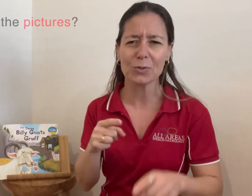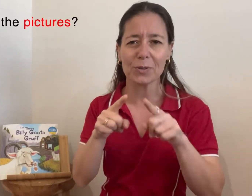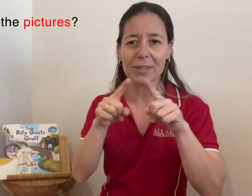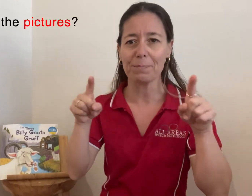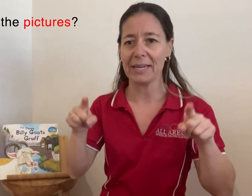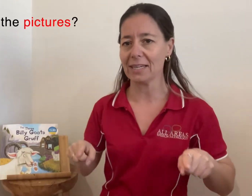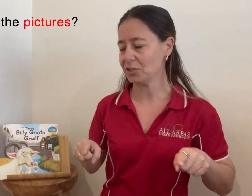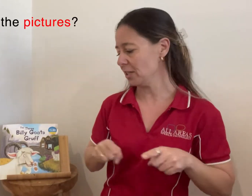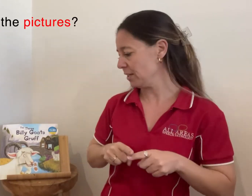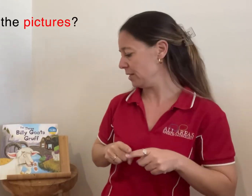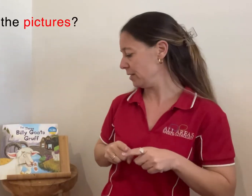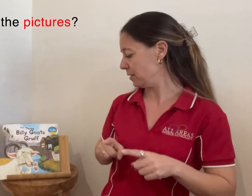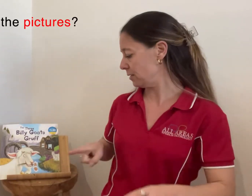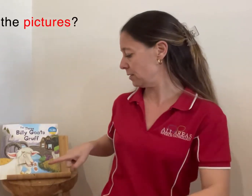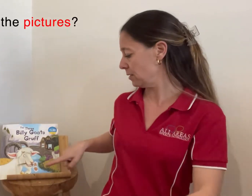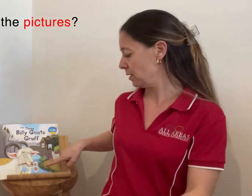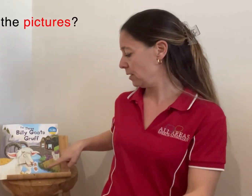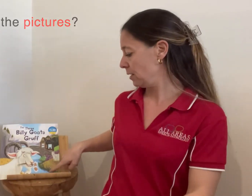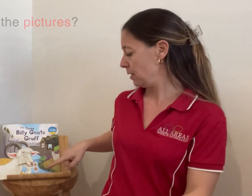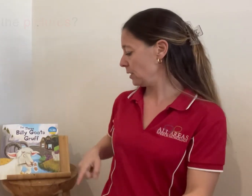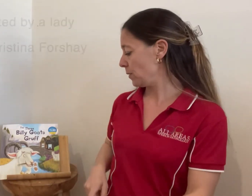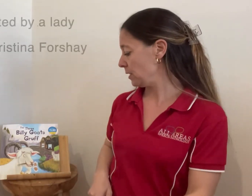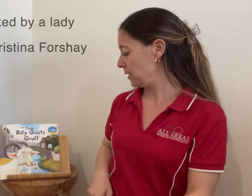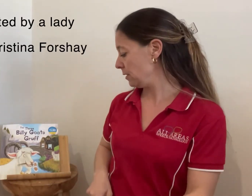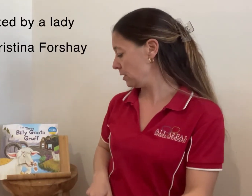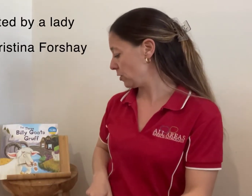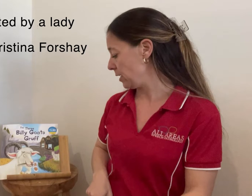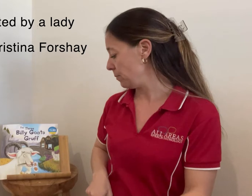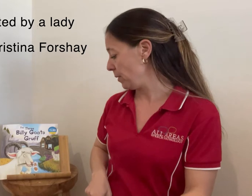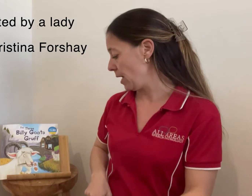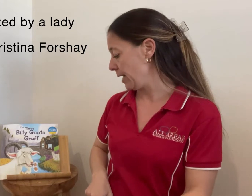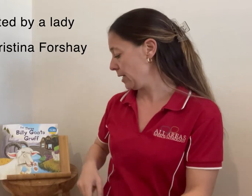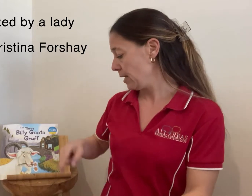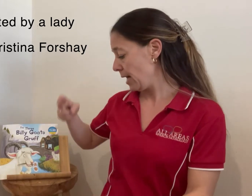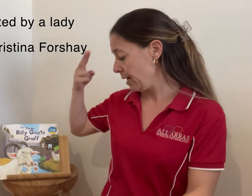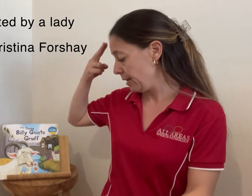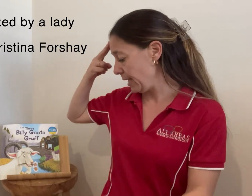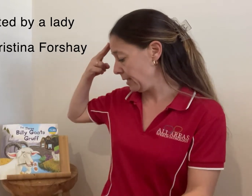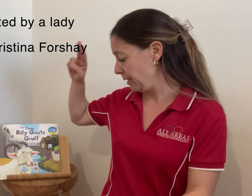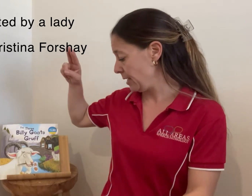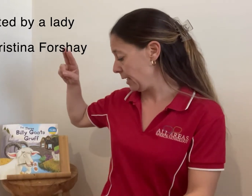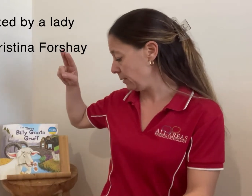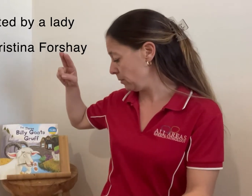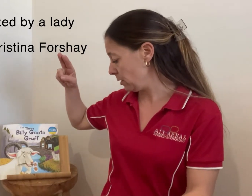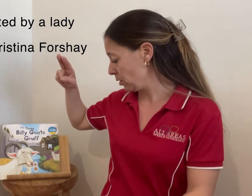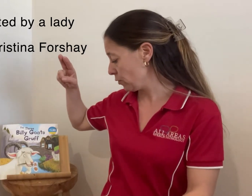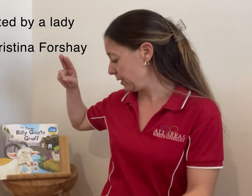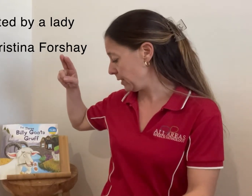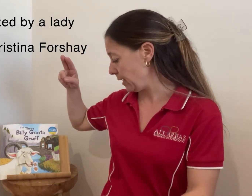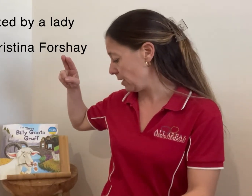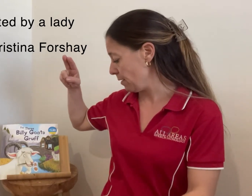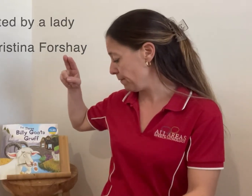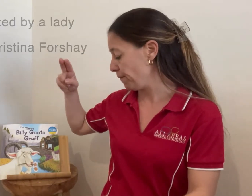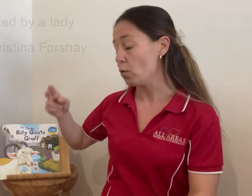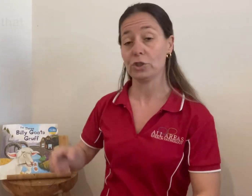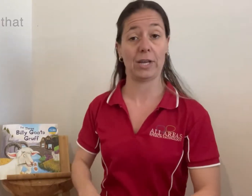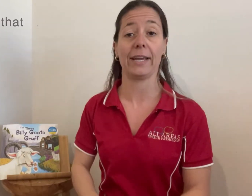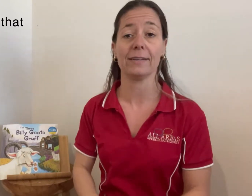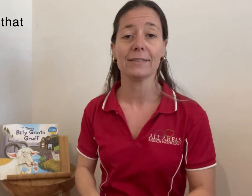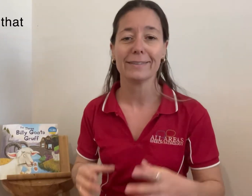the pictures? This one is illustrated by a lady named Christina Forshey. Let's